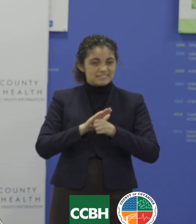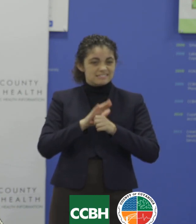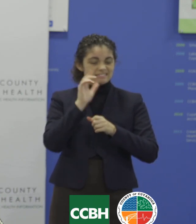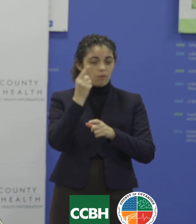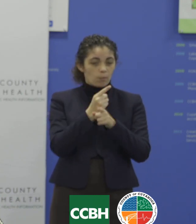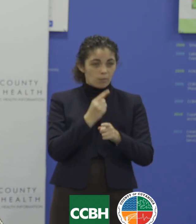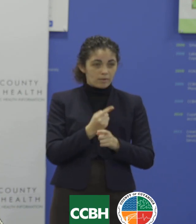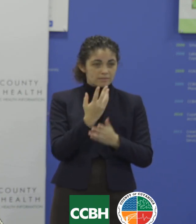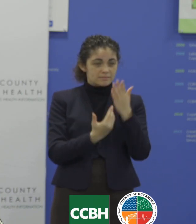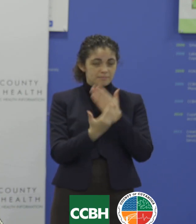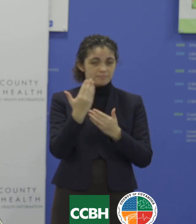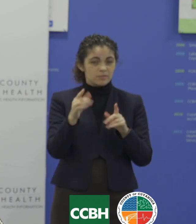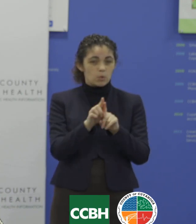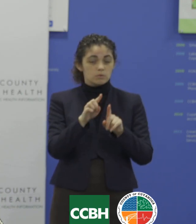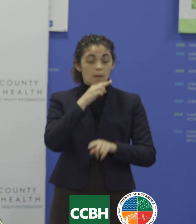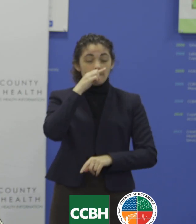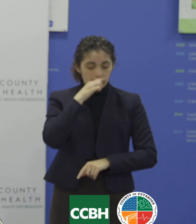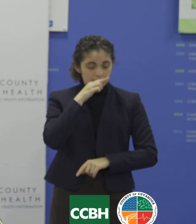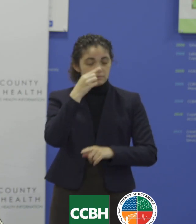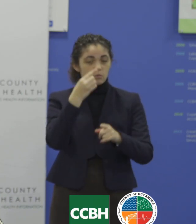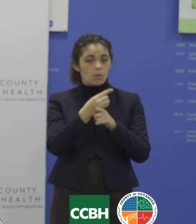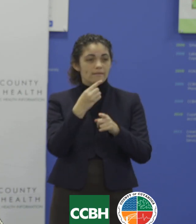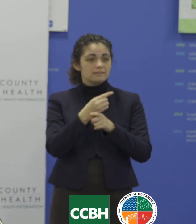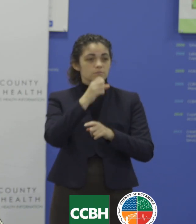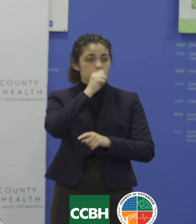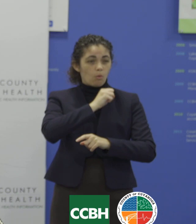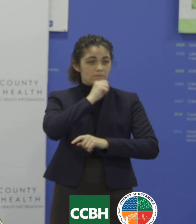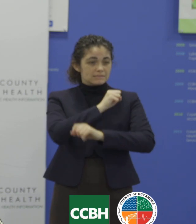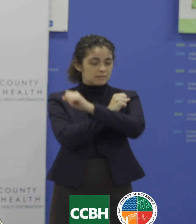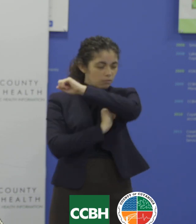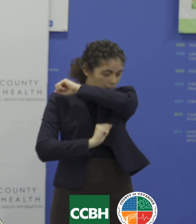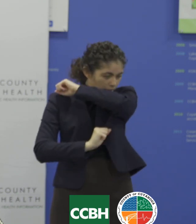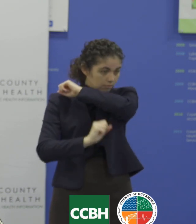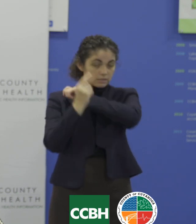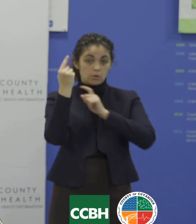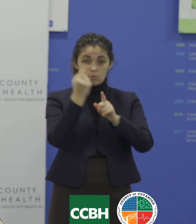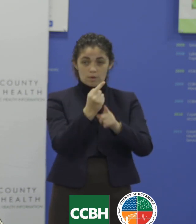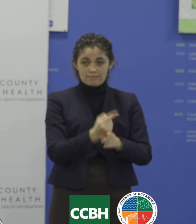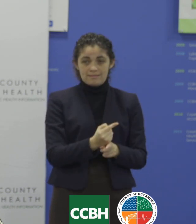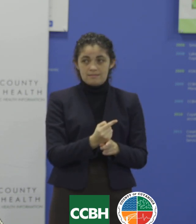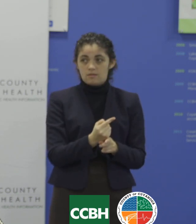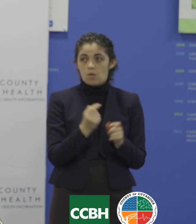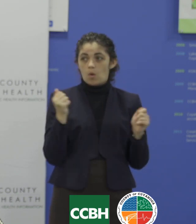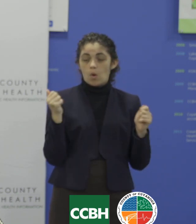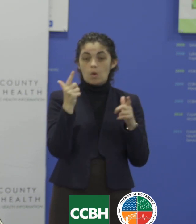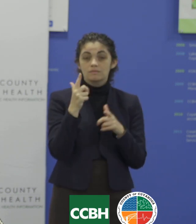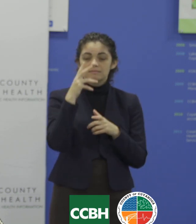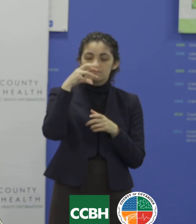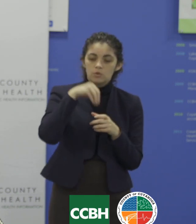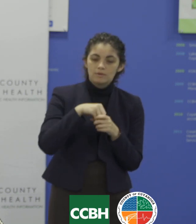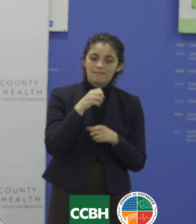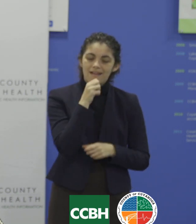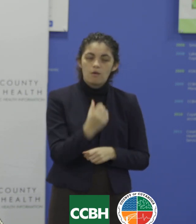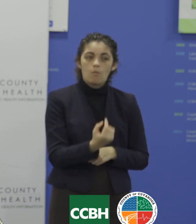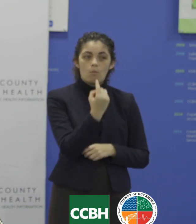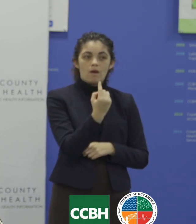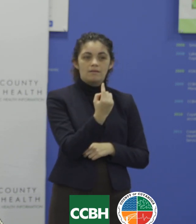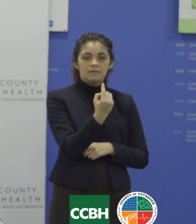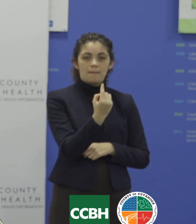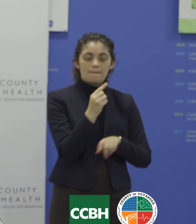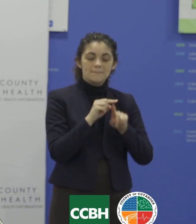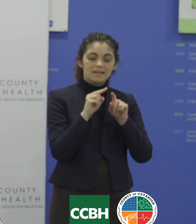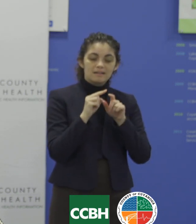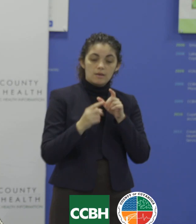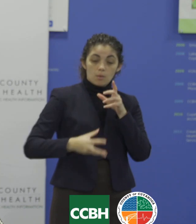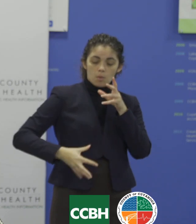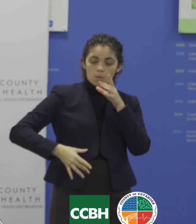hand washing, covering your sneezes appropriately and your coughs. All these things come together, not one single thing, but a collection